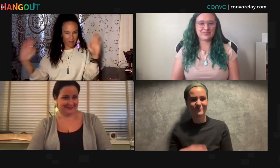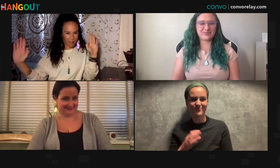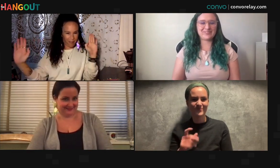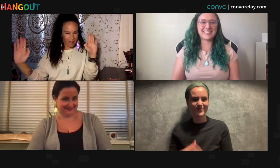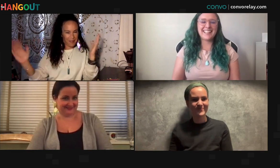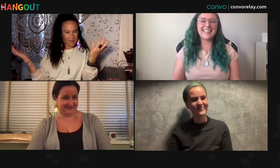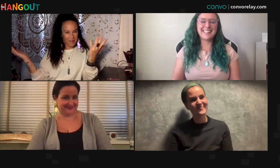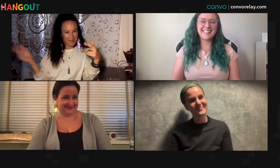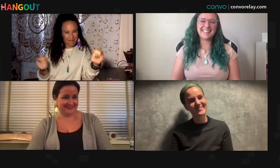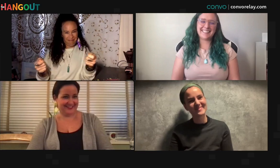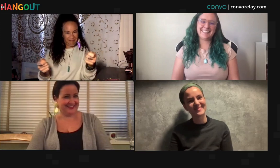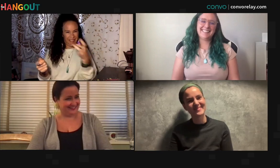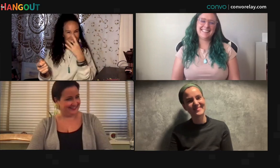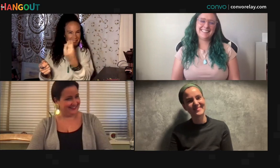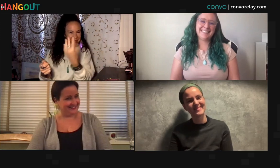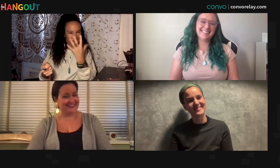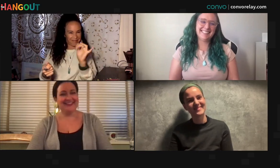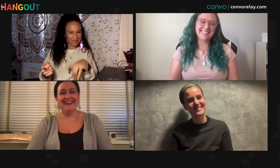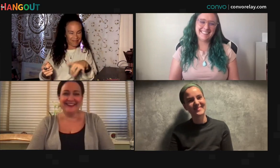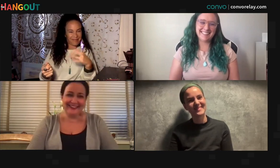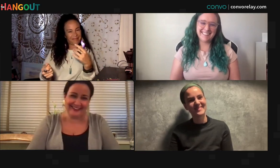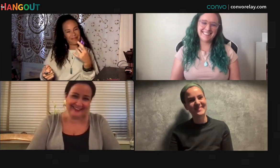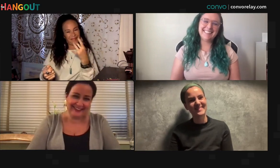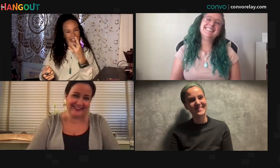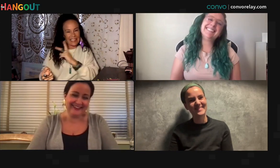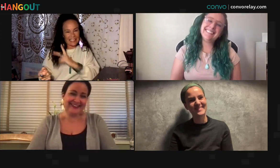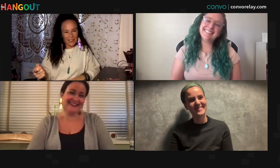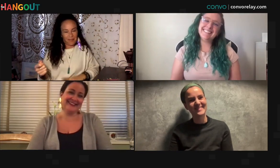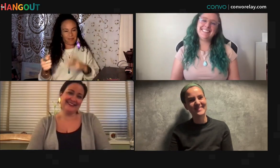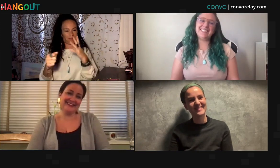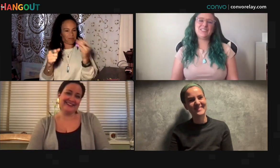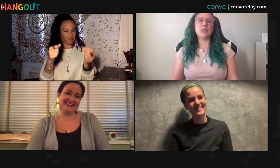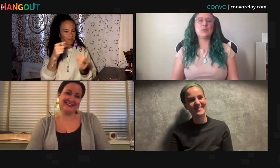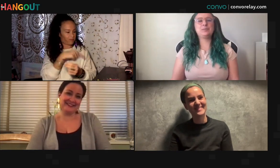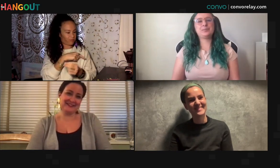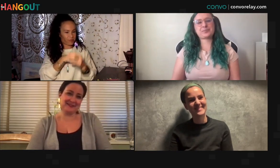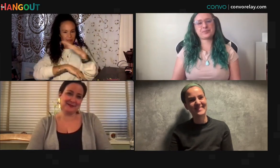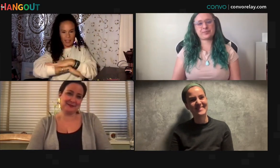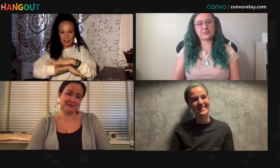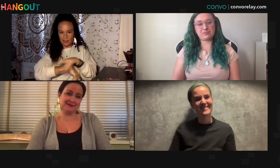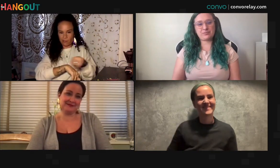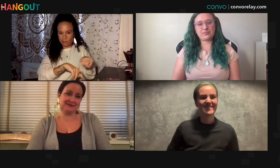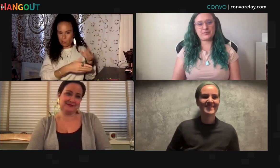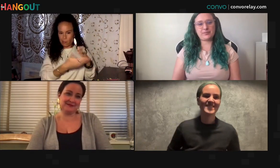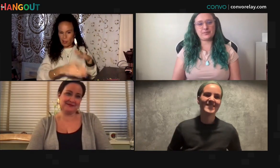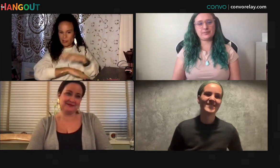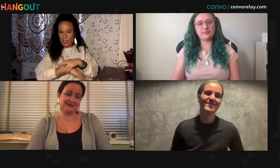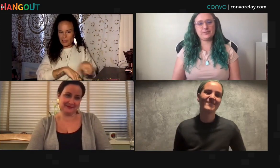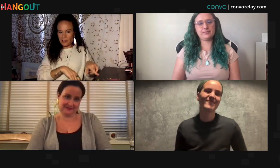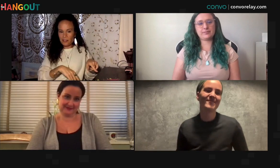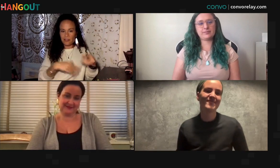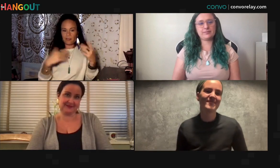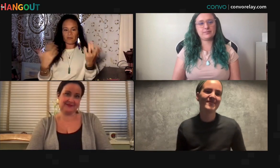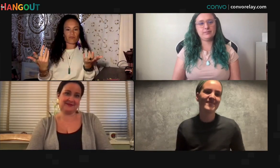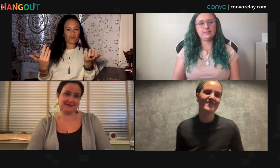wall, and it's not straight. It's actually slanted a little bit on the side. I have light on my face because light is